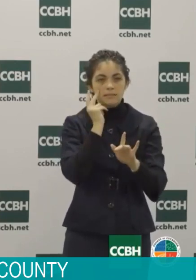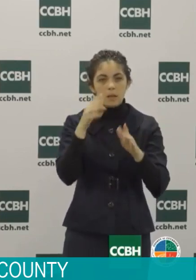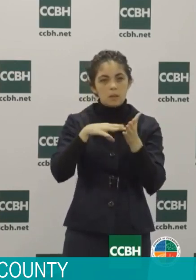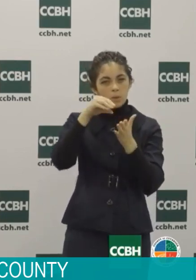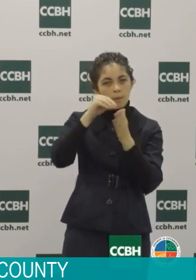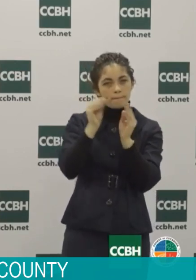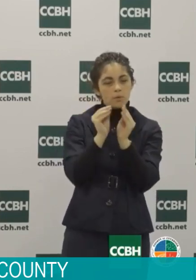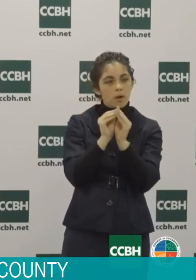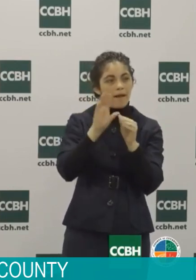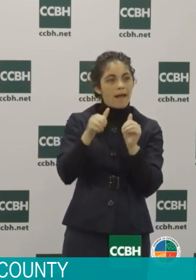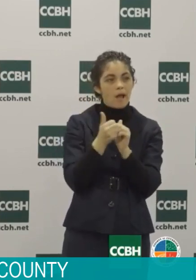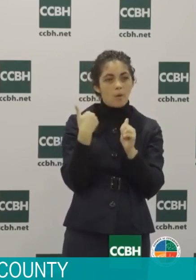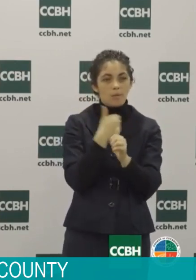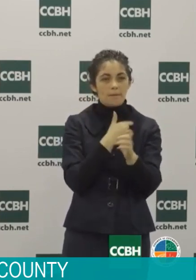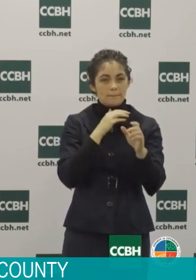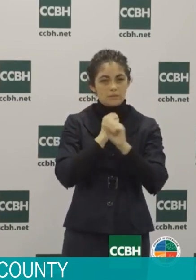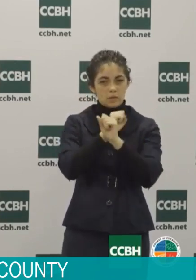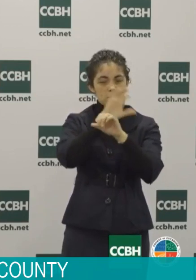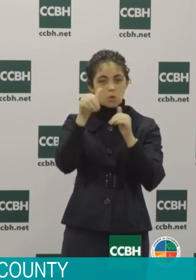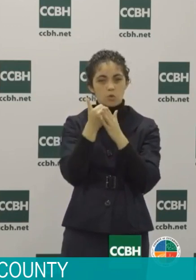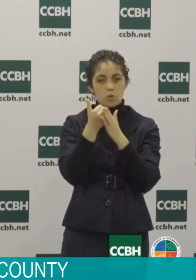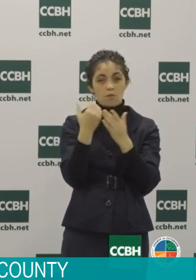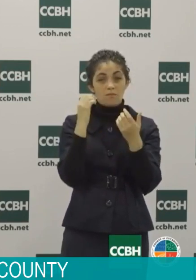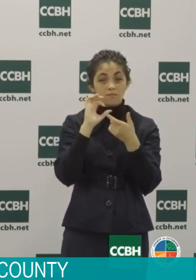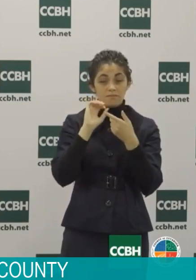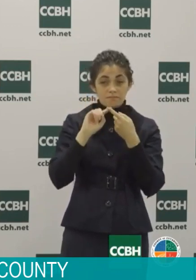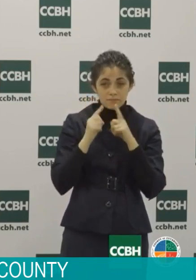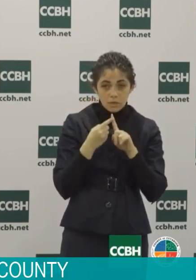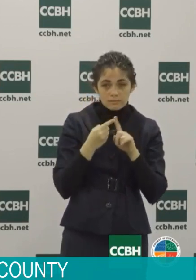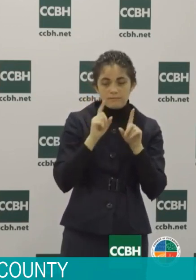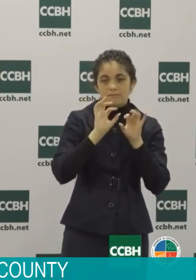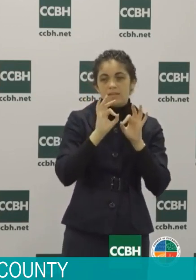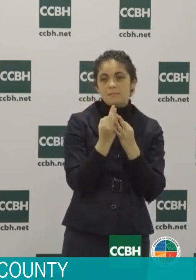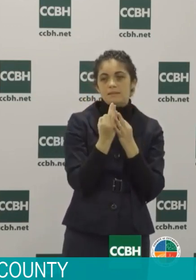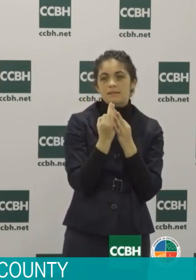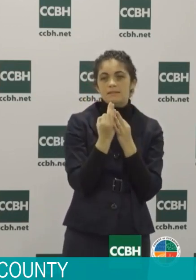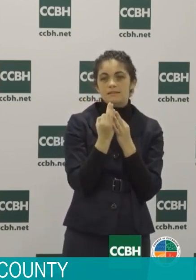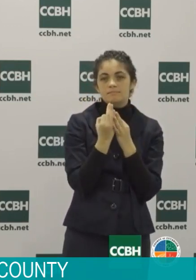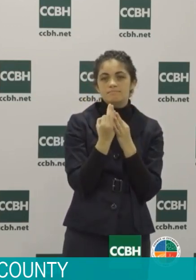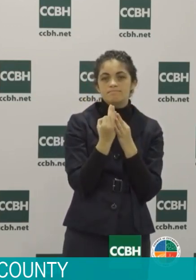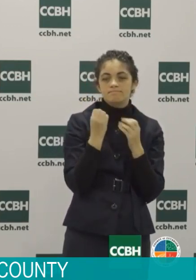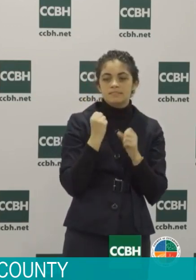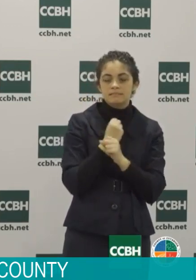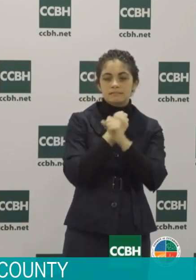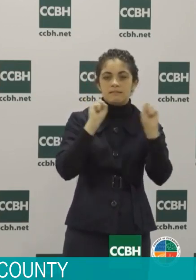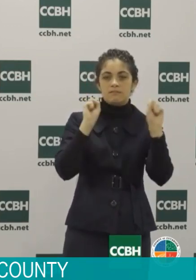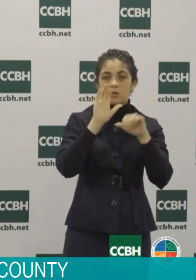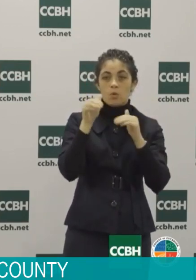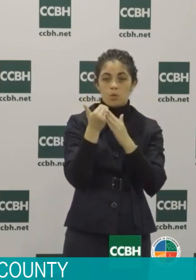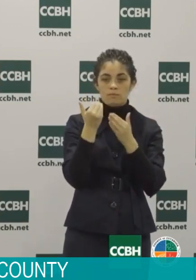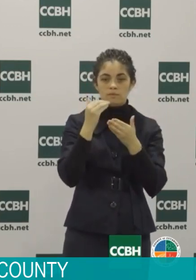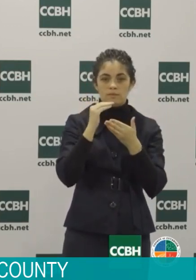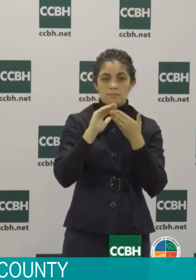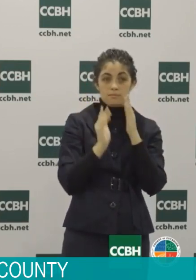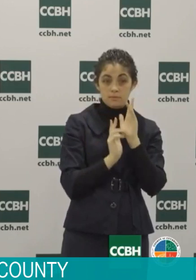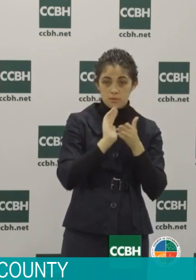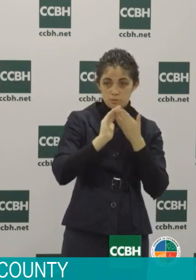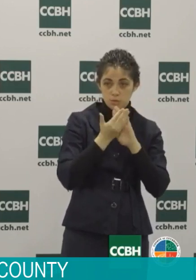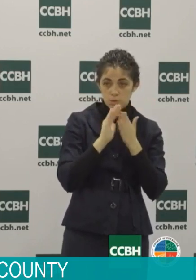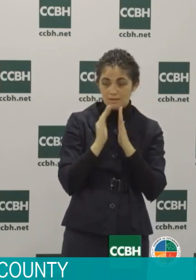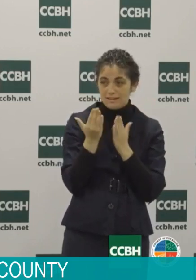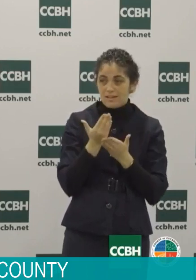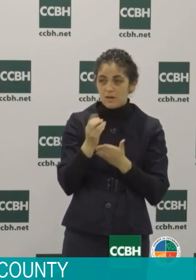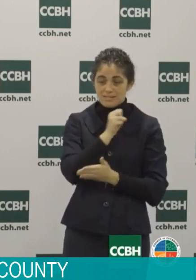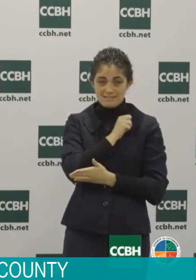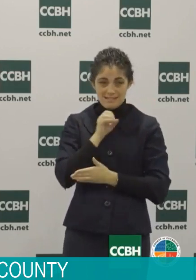we keep you and your loved ones healthy in ways that often aren't visible to society. I want to thank all of our wonderful staff here